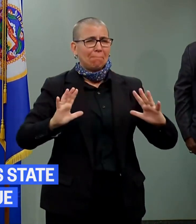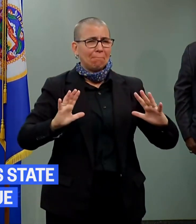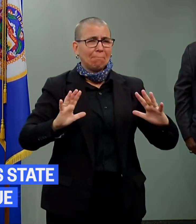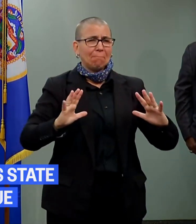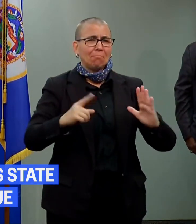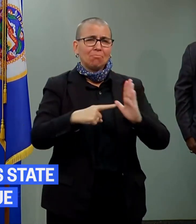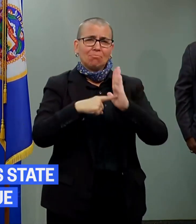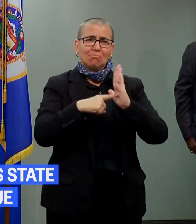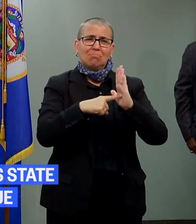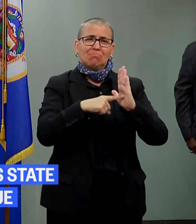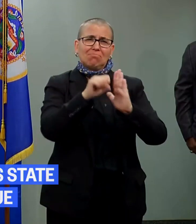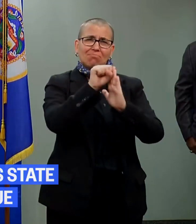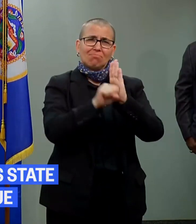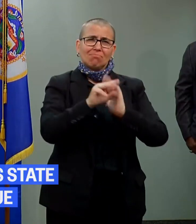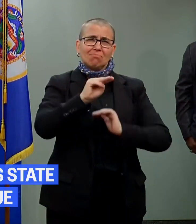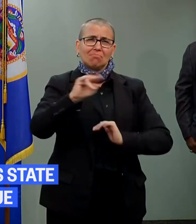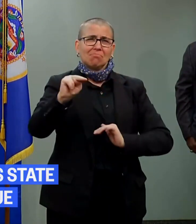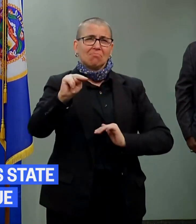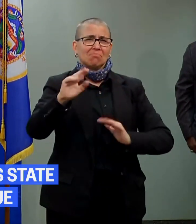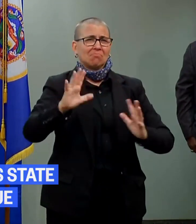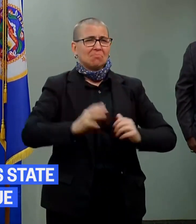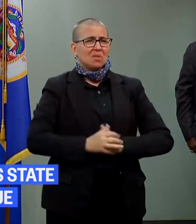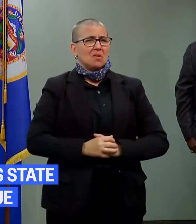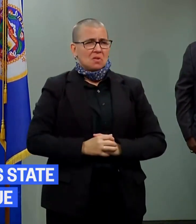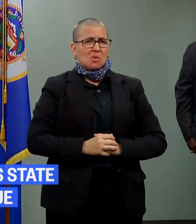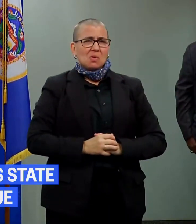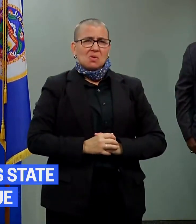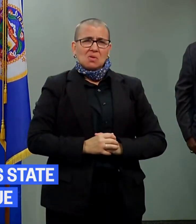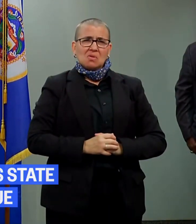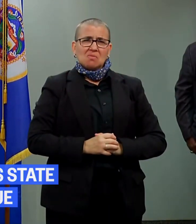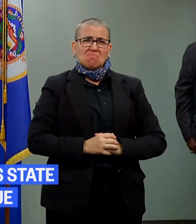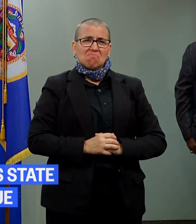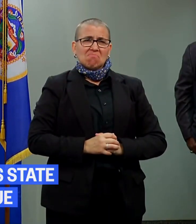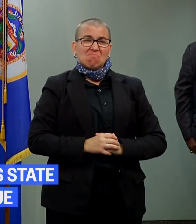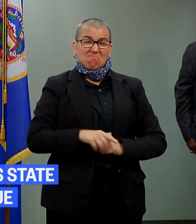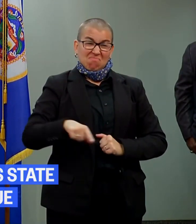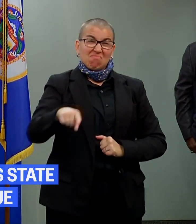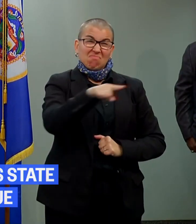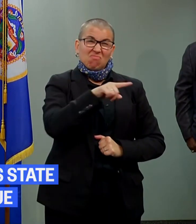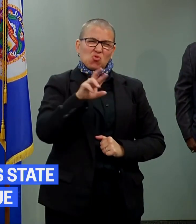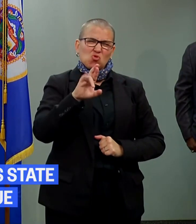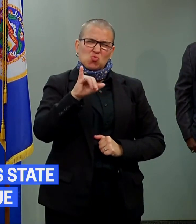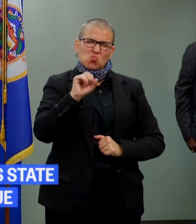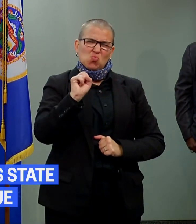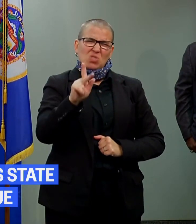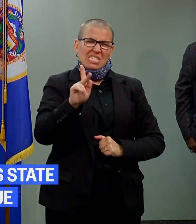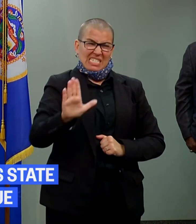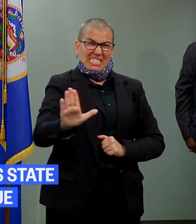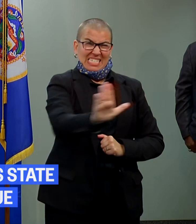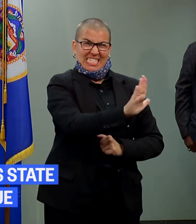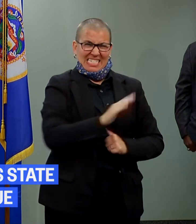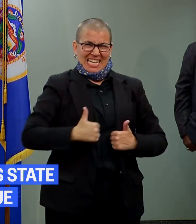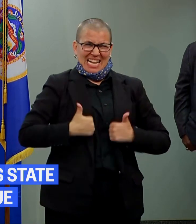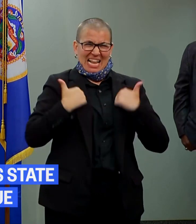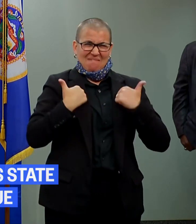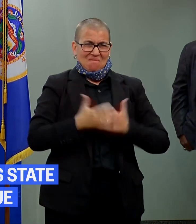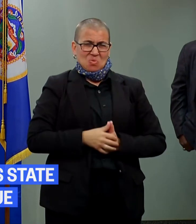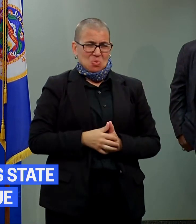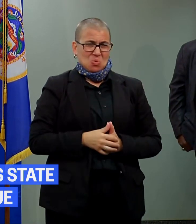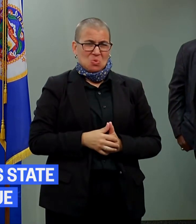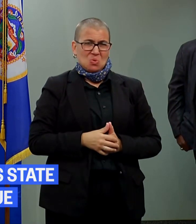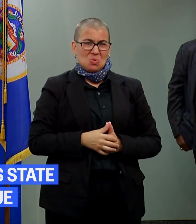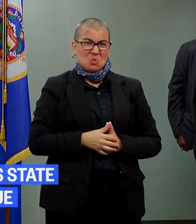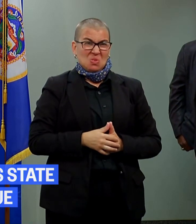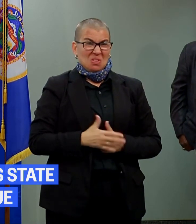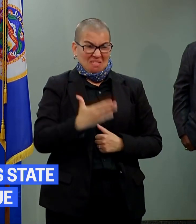their personal safety for the greater good really needs to be driven home. It was a dangerous night. It was a dangerous